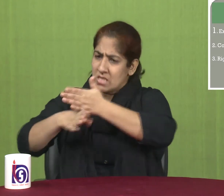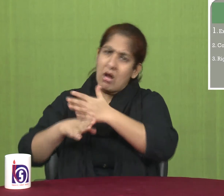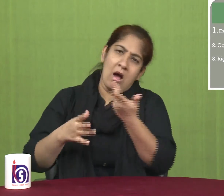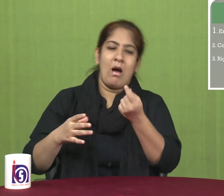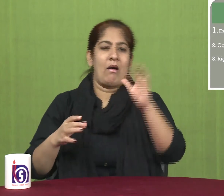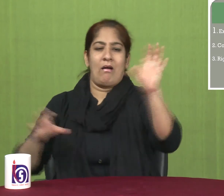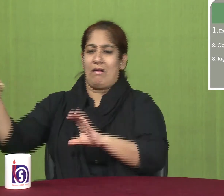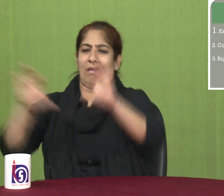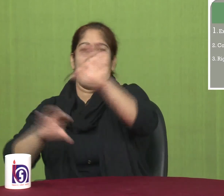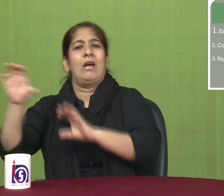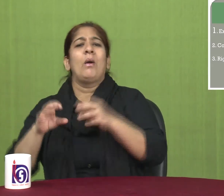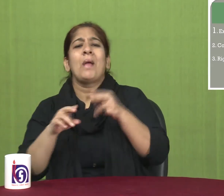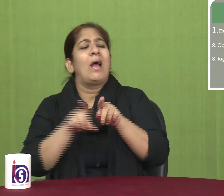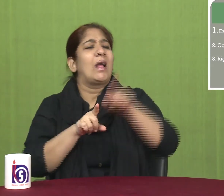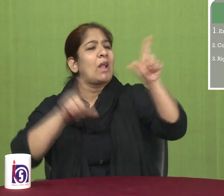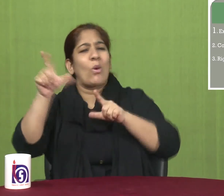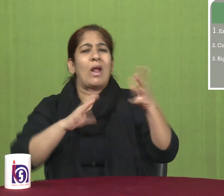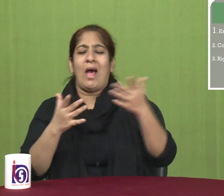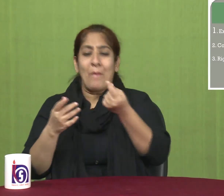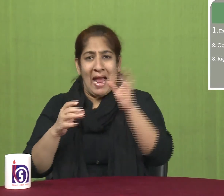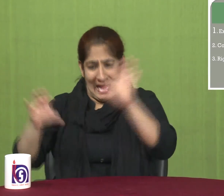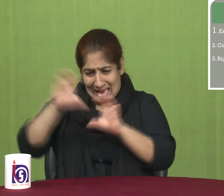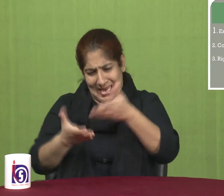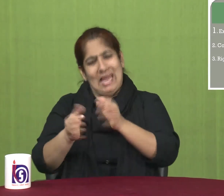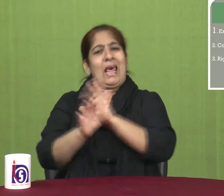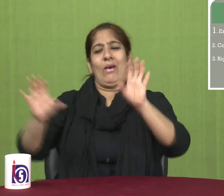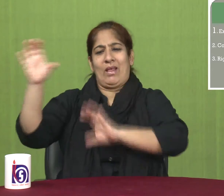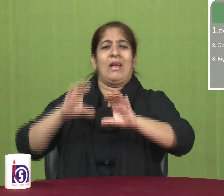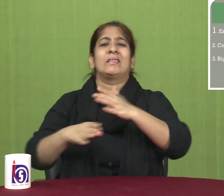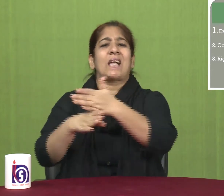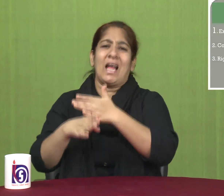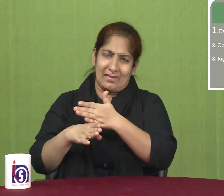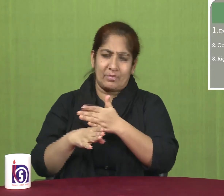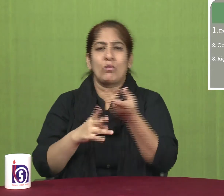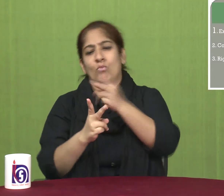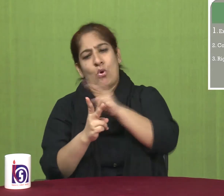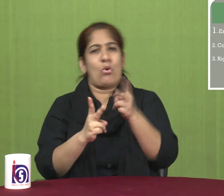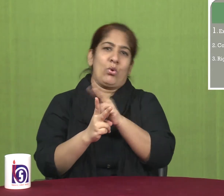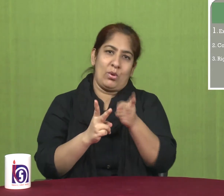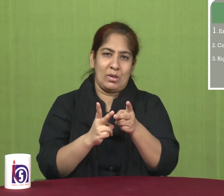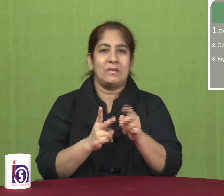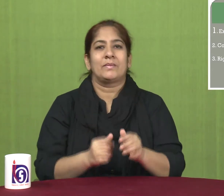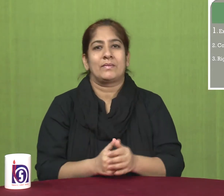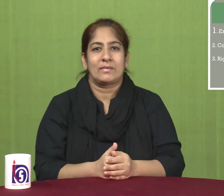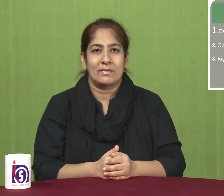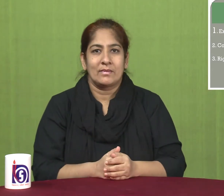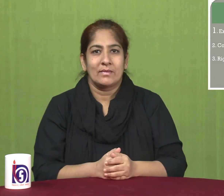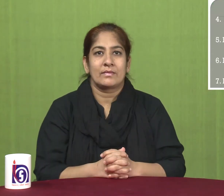people ready to invest amount of money with your business, then you can say it as a, consider it as a right to manage business.